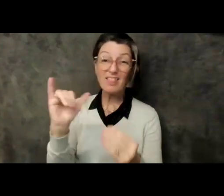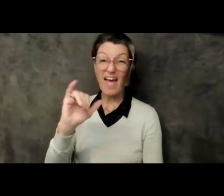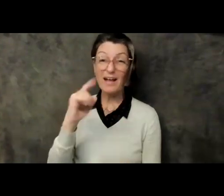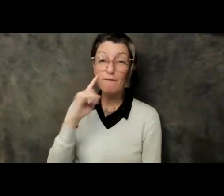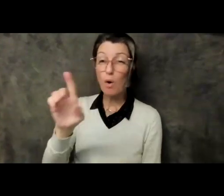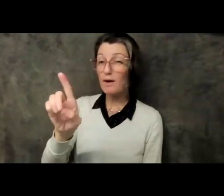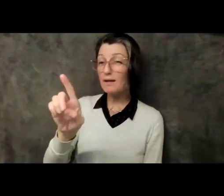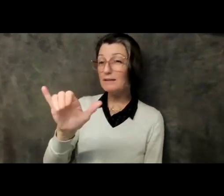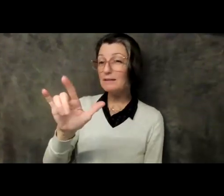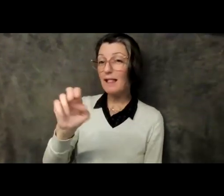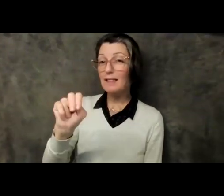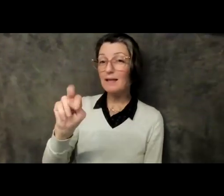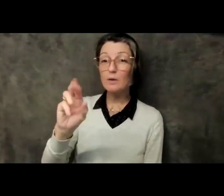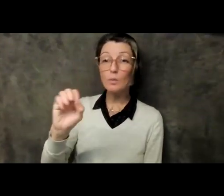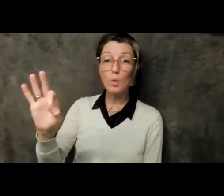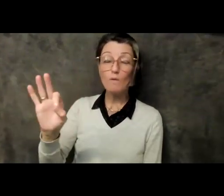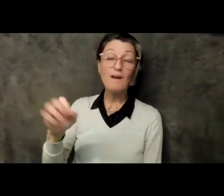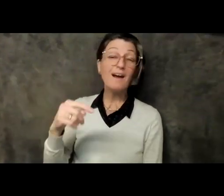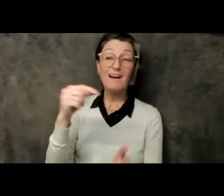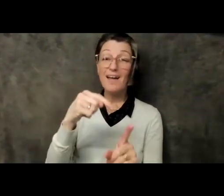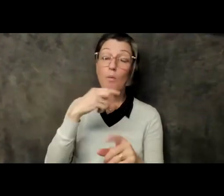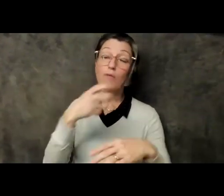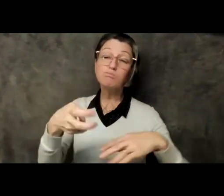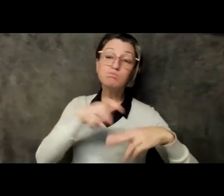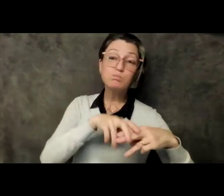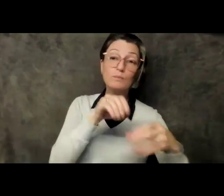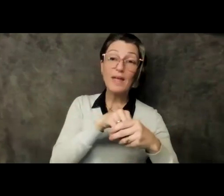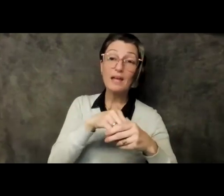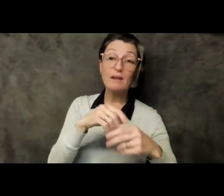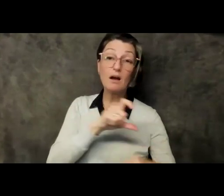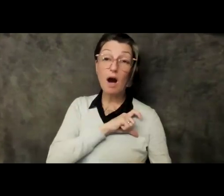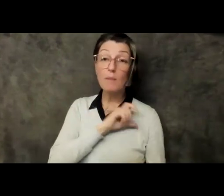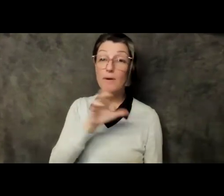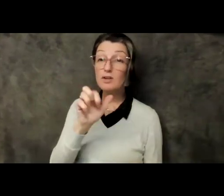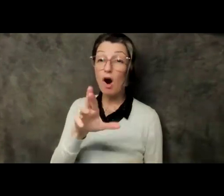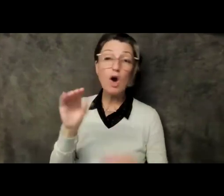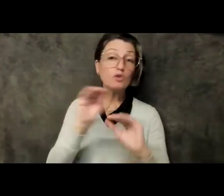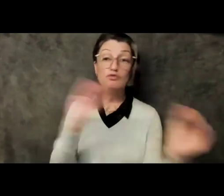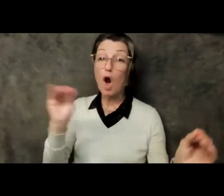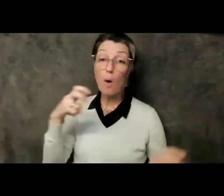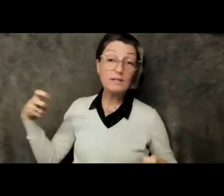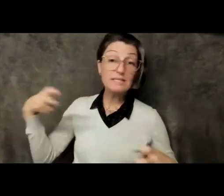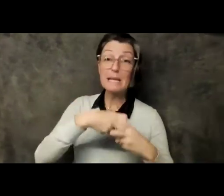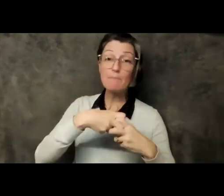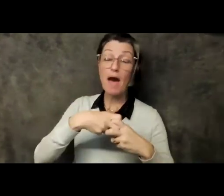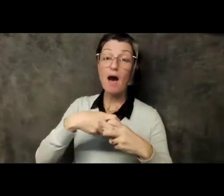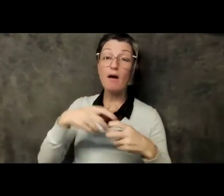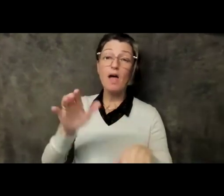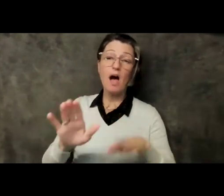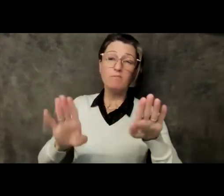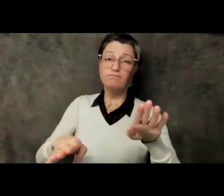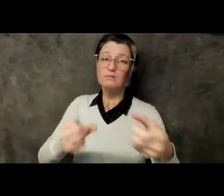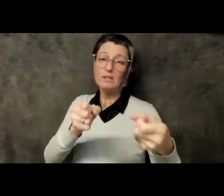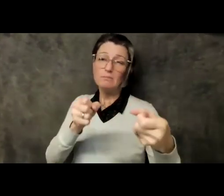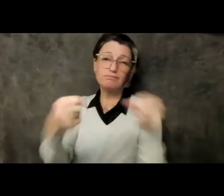no seatbelt in the back of an empty police van, then slam on the brakes, giving him a rough ride like they did to Randy